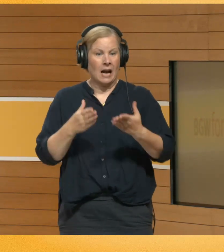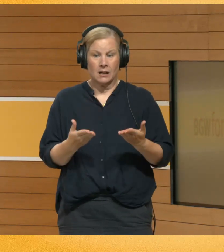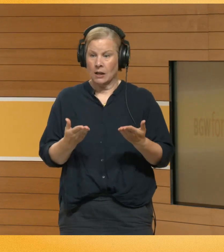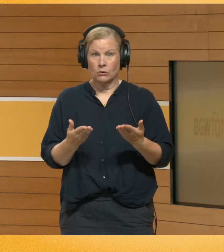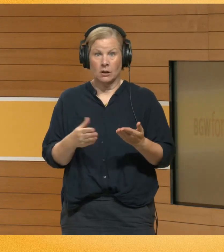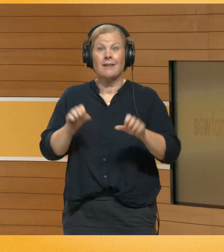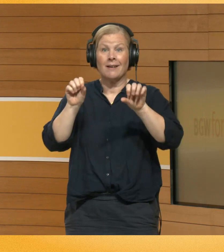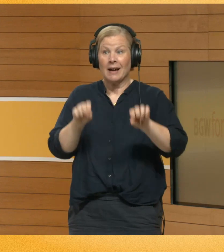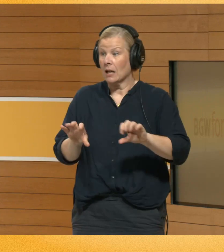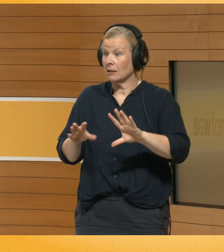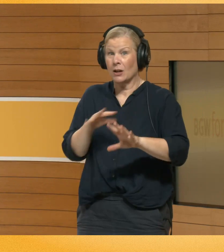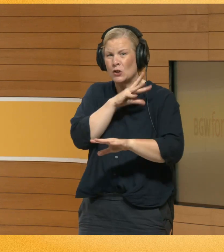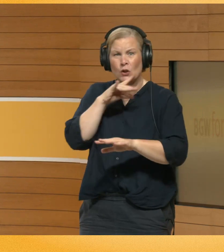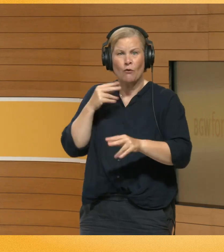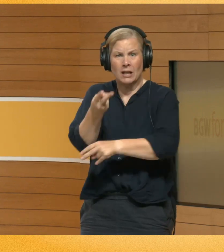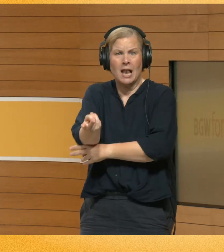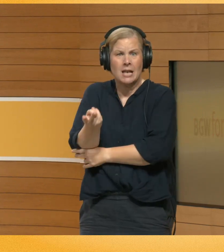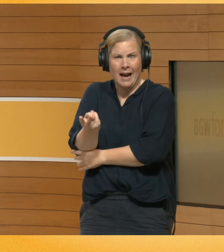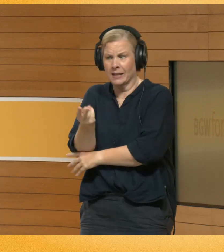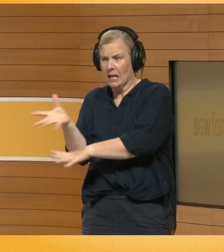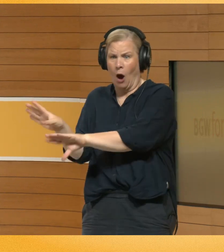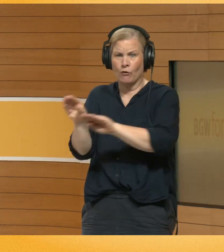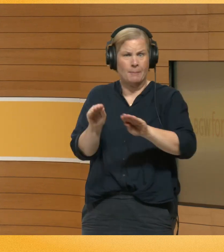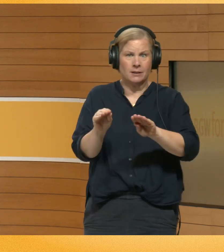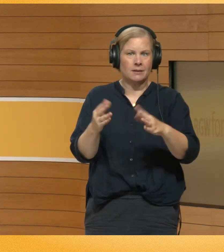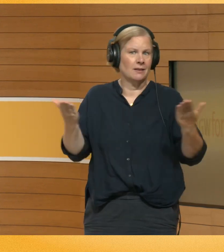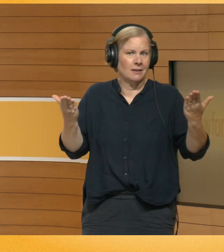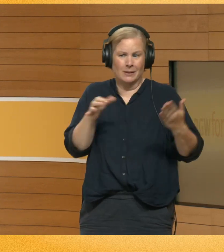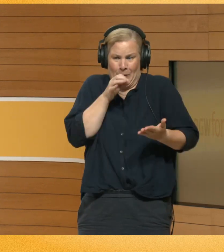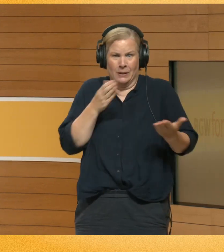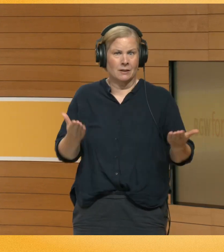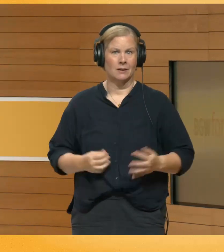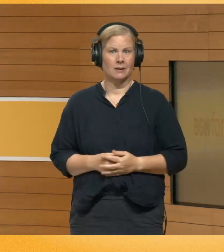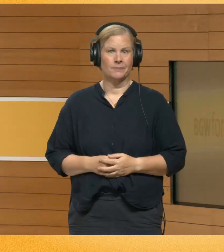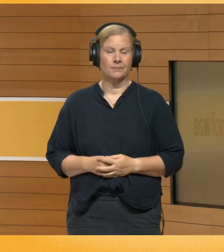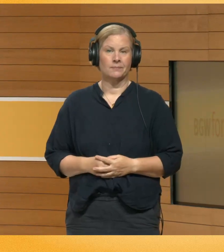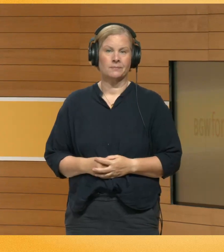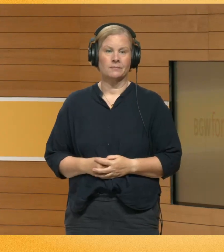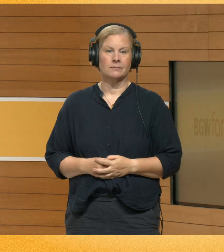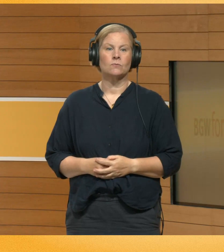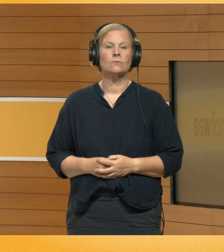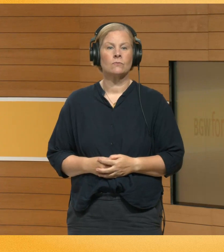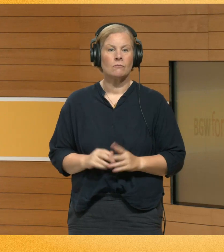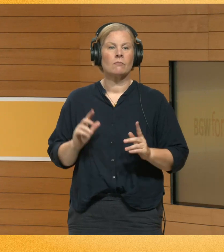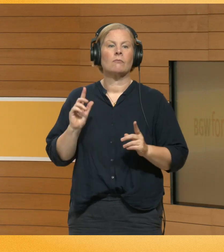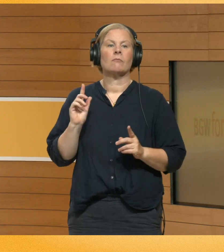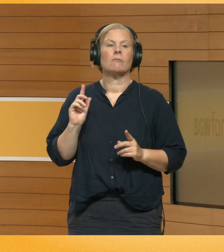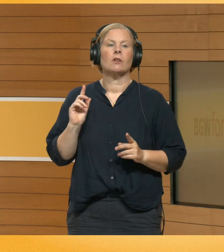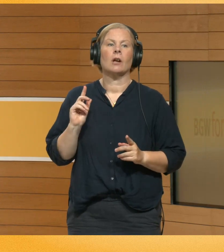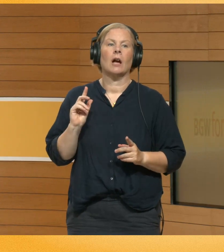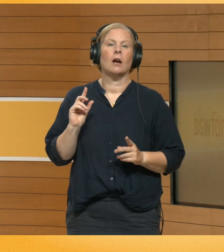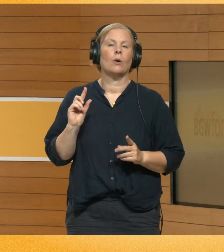we had the outcomes were basically chronic pain and musculoskeletal injuries with all these